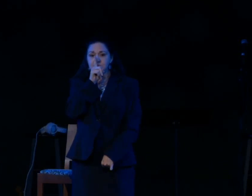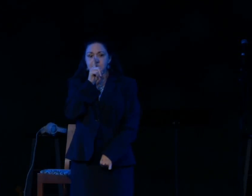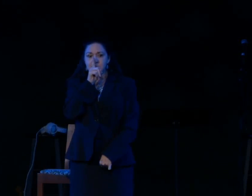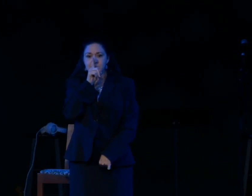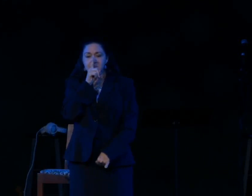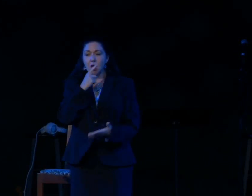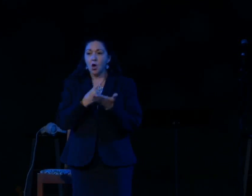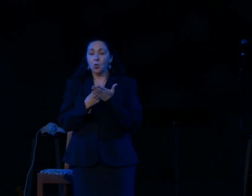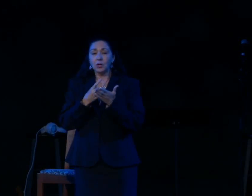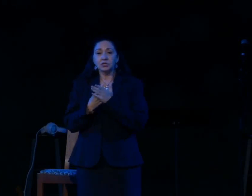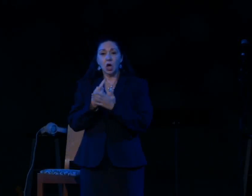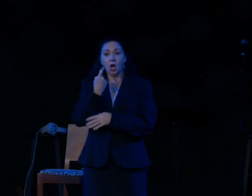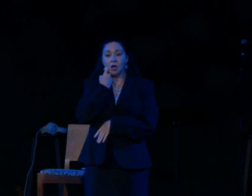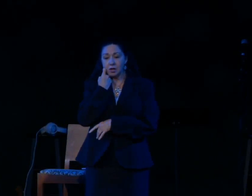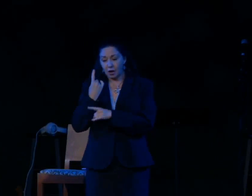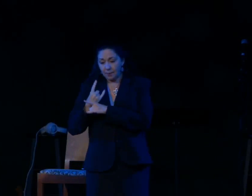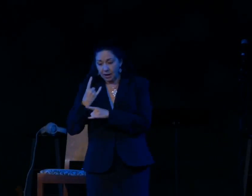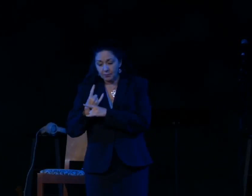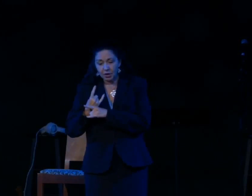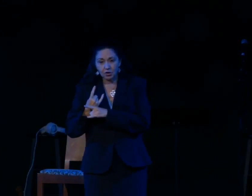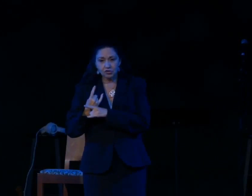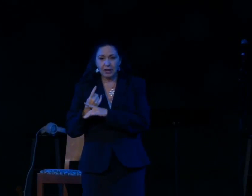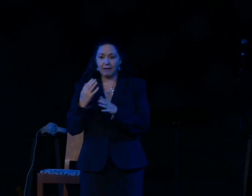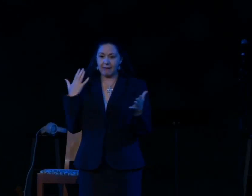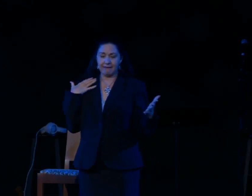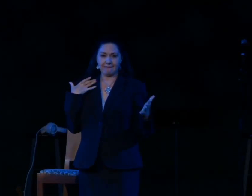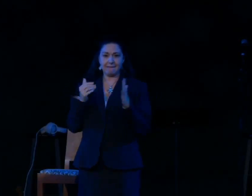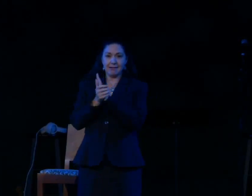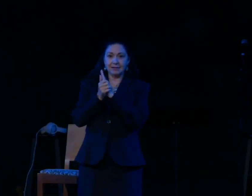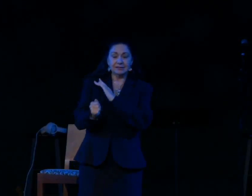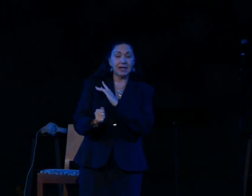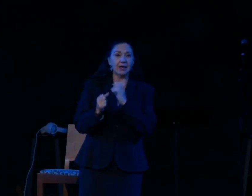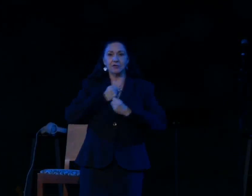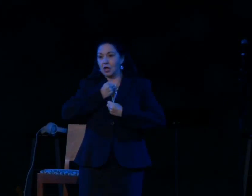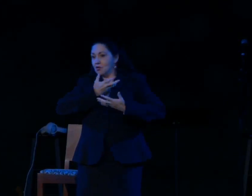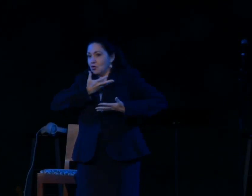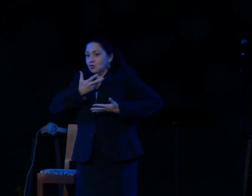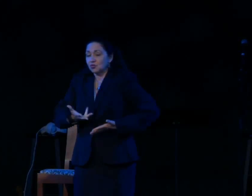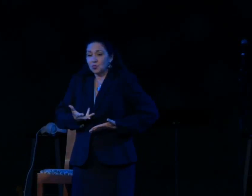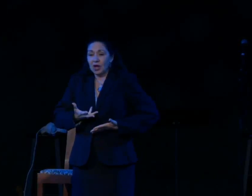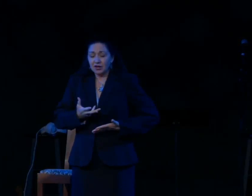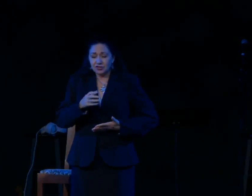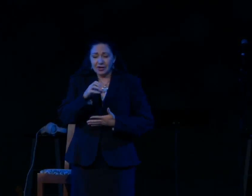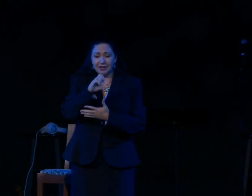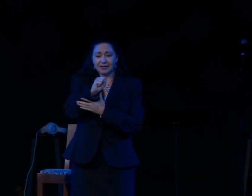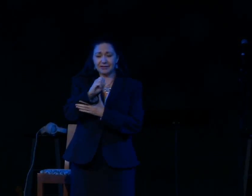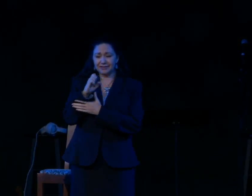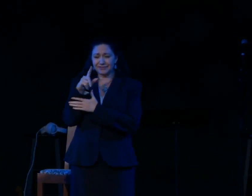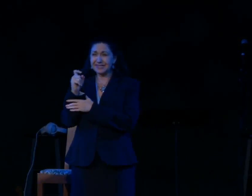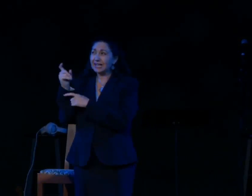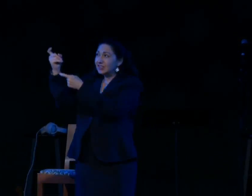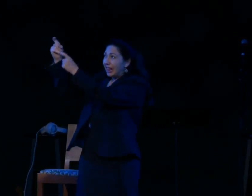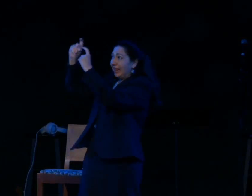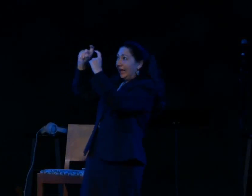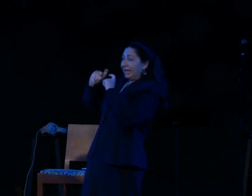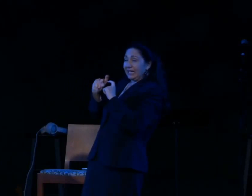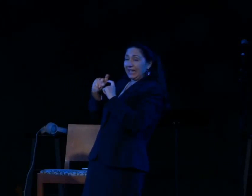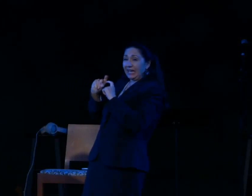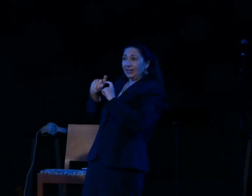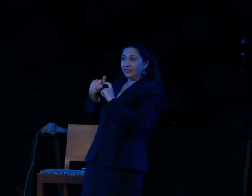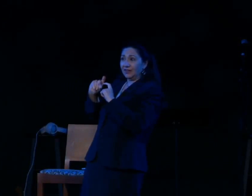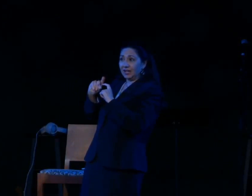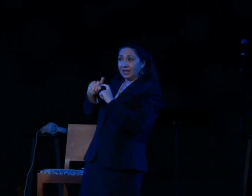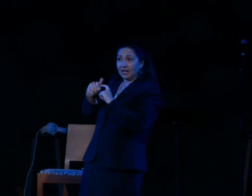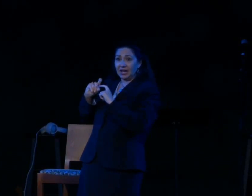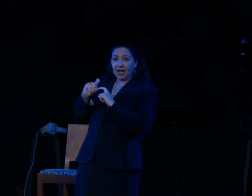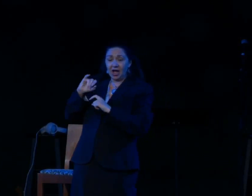talk about prohibitions rather than this gift and this beautiful expression of sexuality that we have been given. And even our